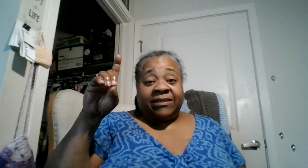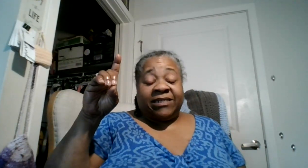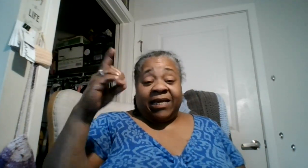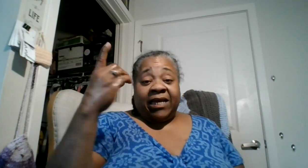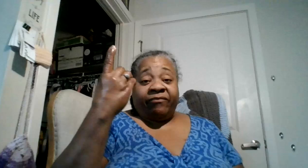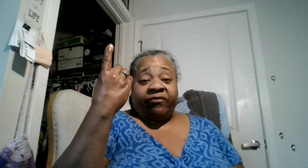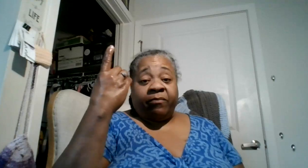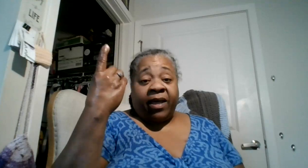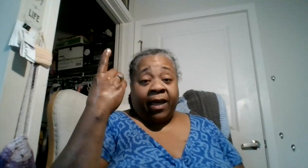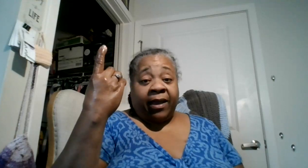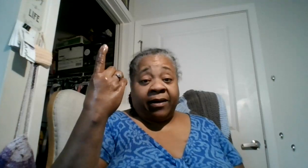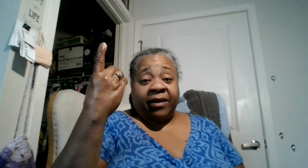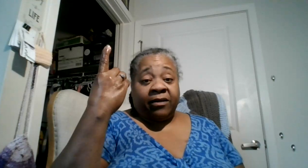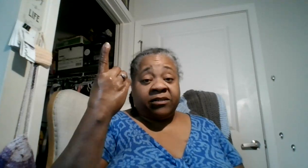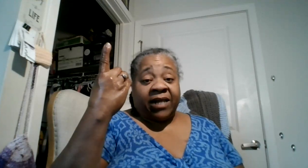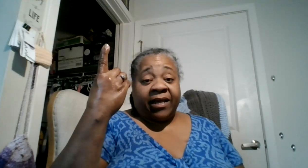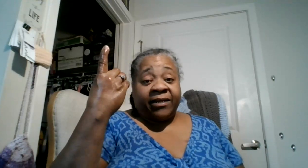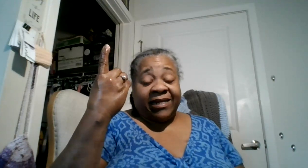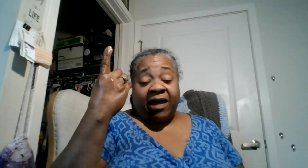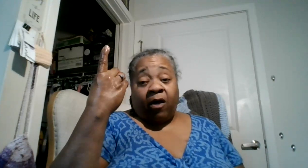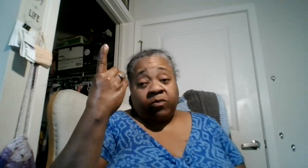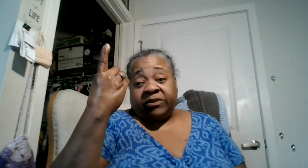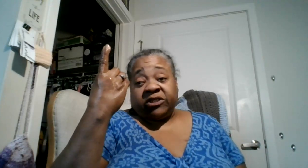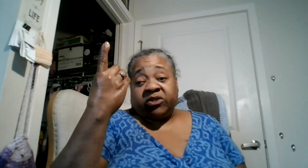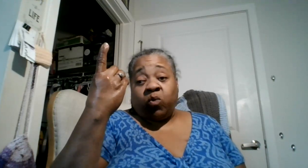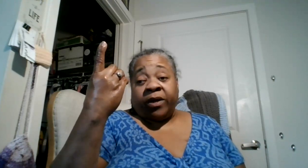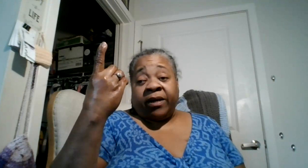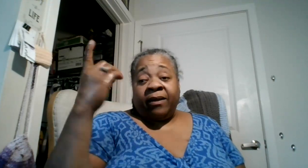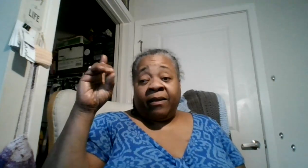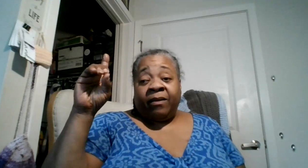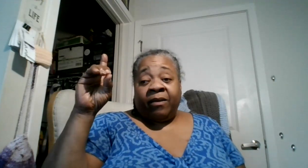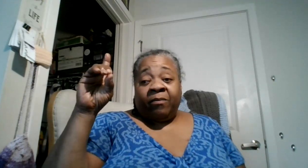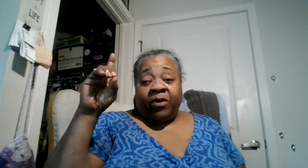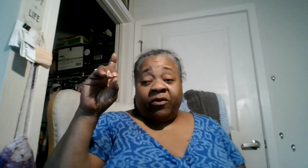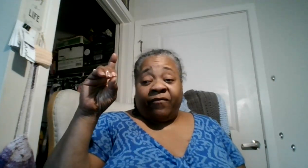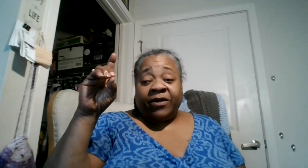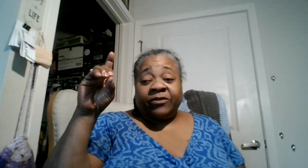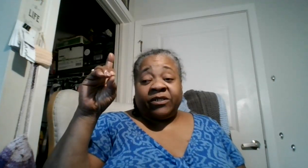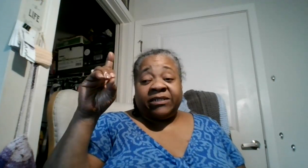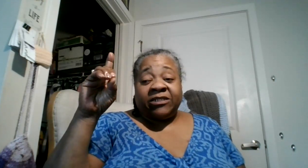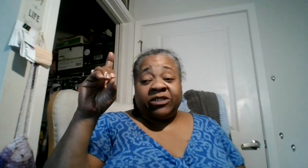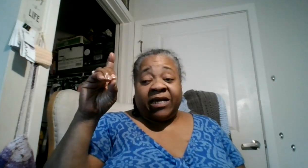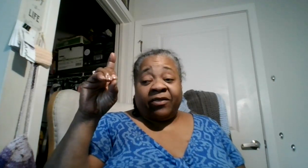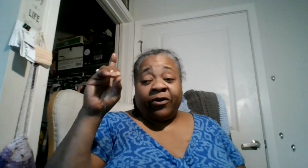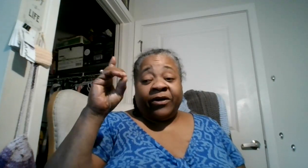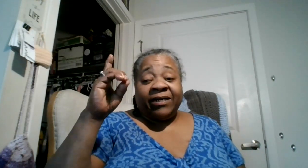D. Even from behind, it looks like a D, almost just a 1. But your fingers are cinched together.